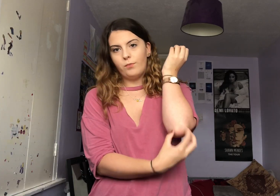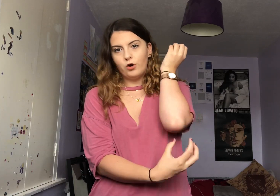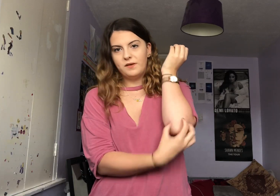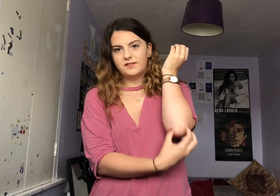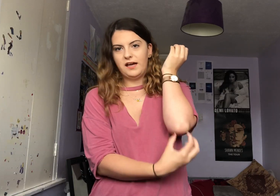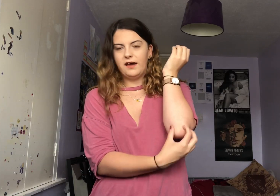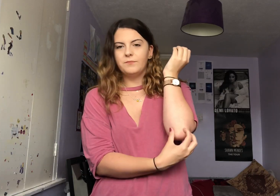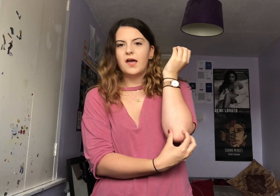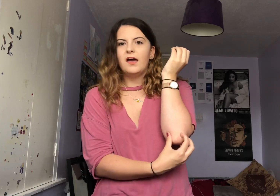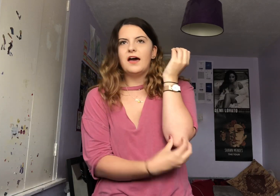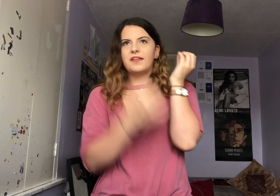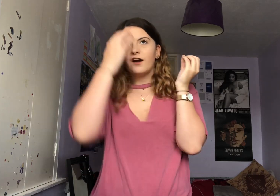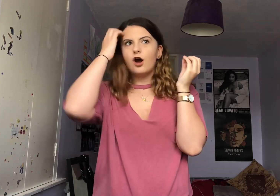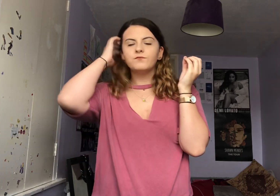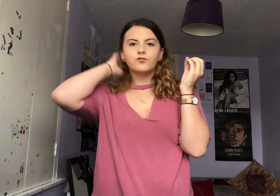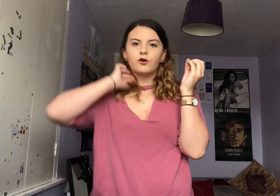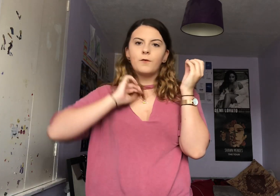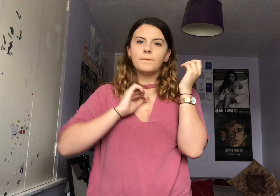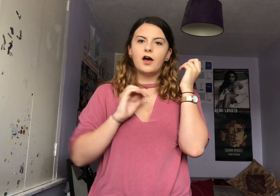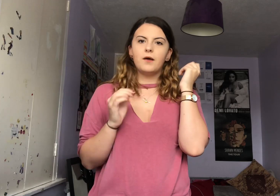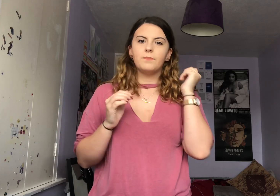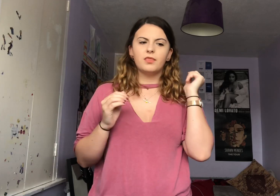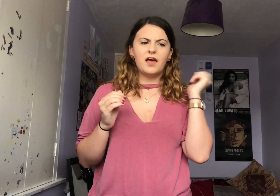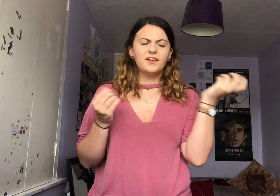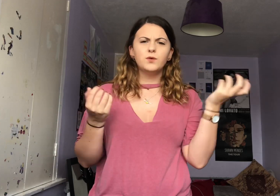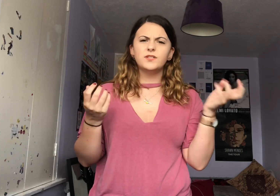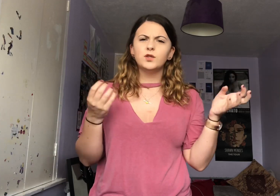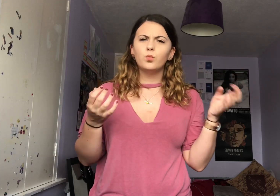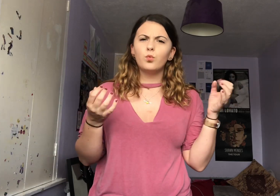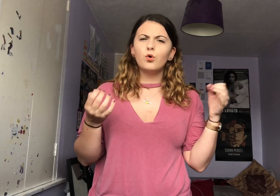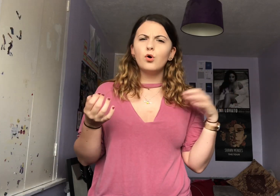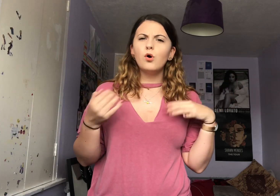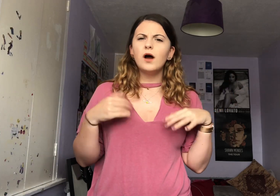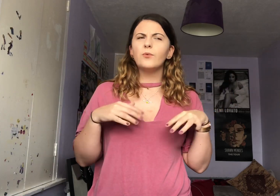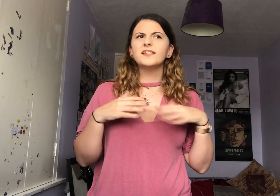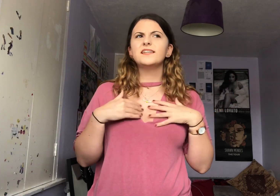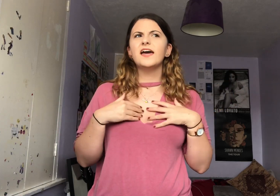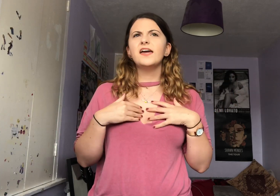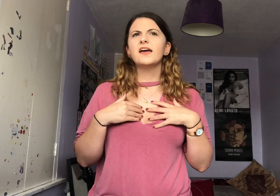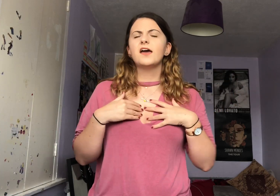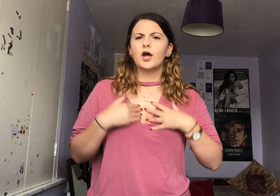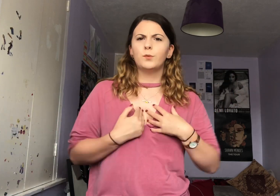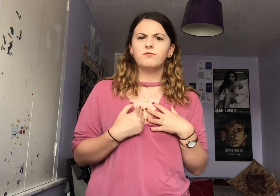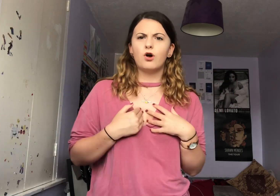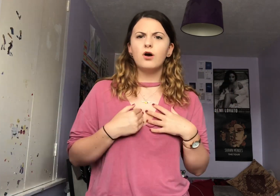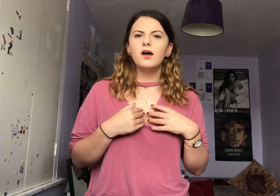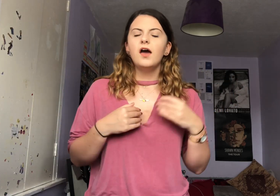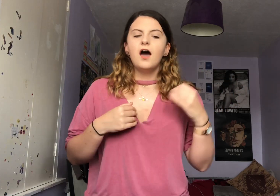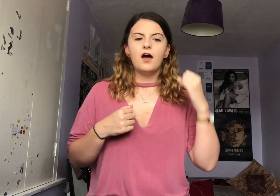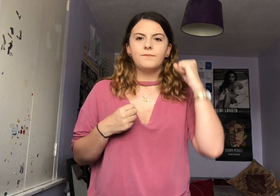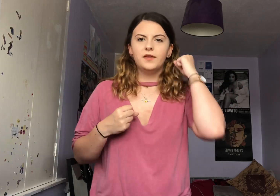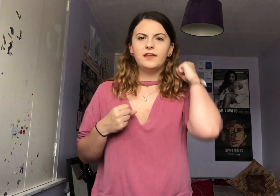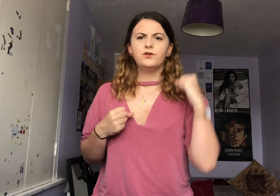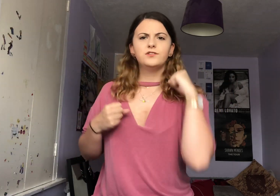elbow, biscuit. And that comes from, I think it was in the war, I want to say. I could be wrong. They used